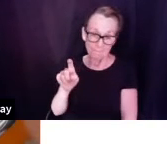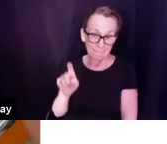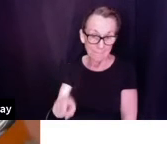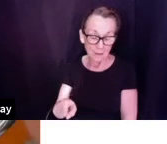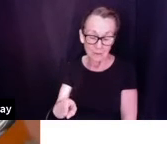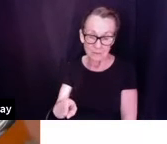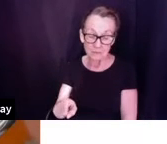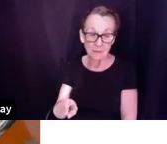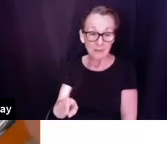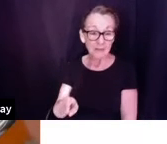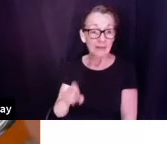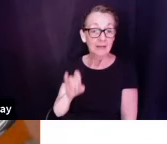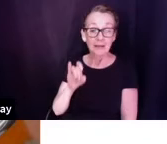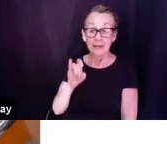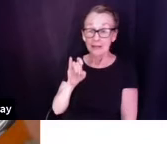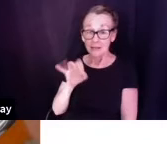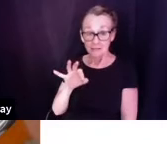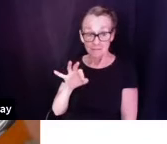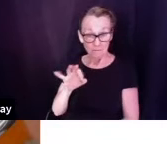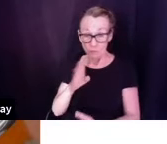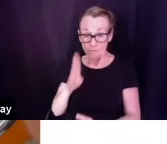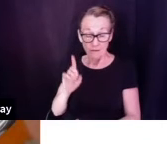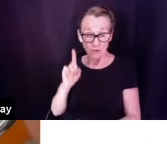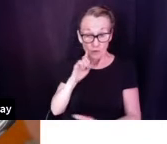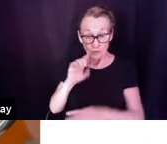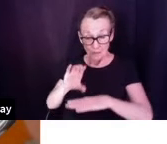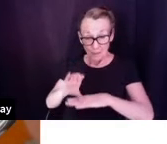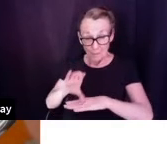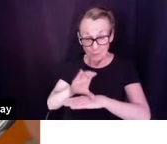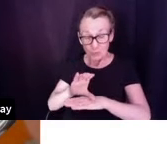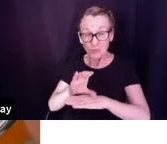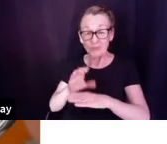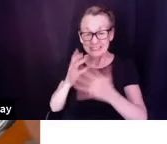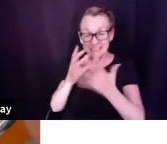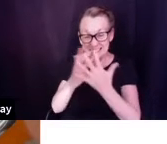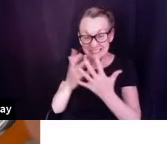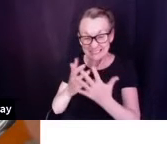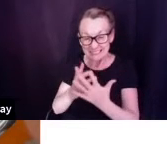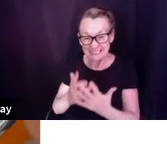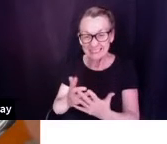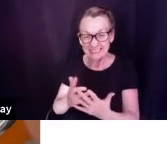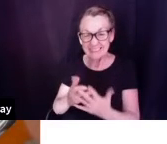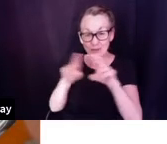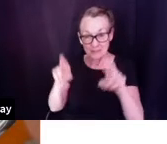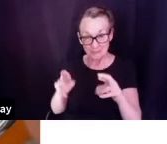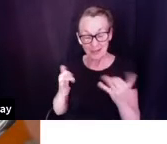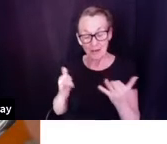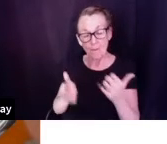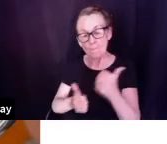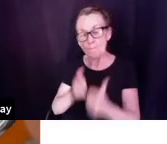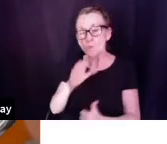haven't heard about applicant tracking systems, they're out there and they're being used by most of the